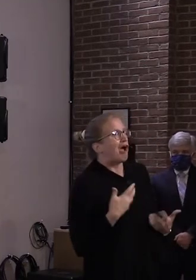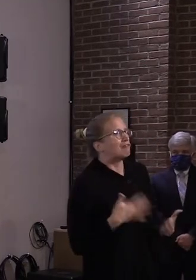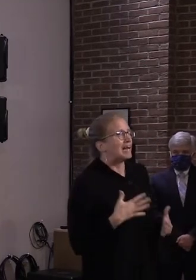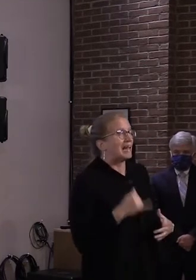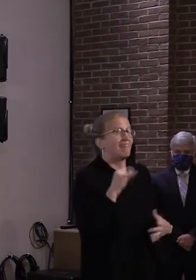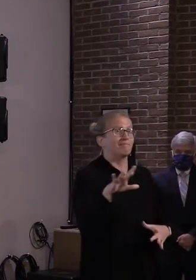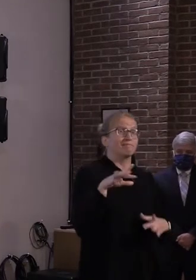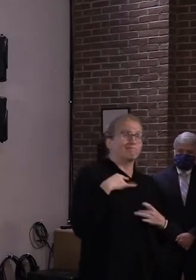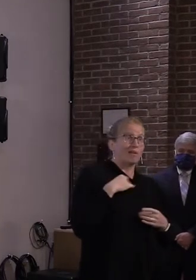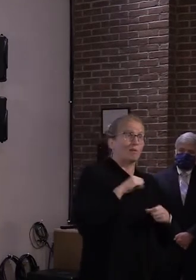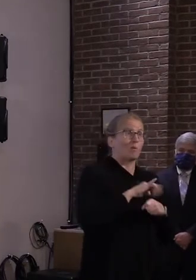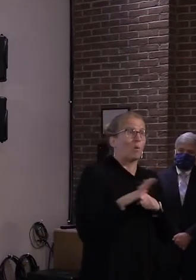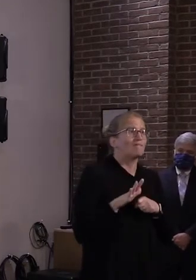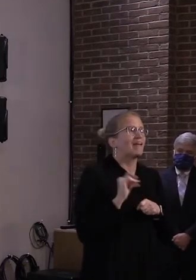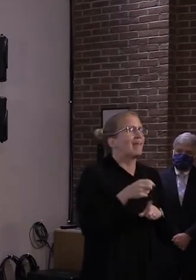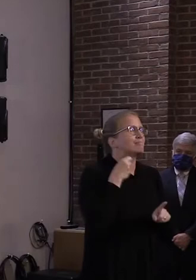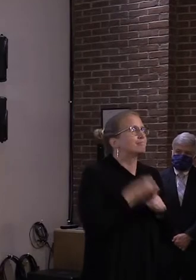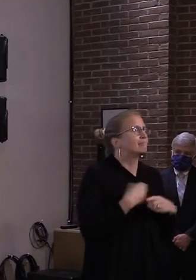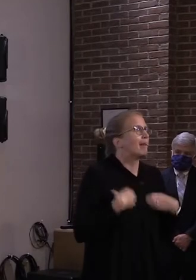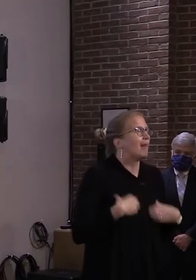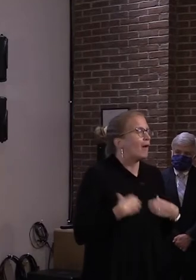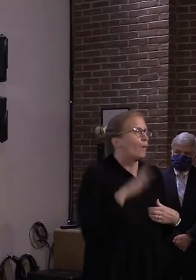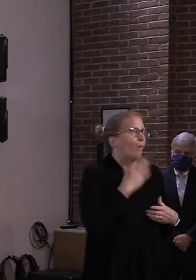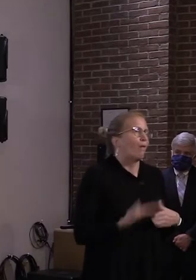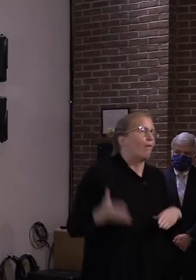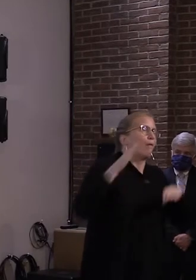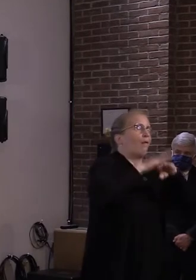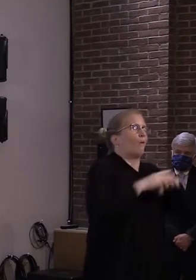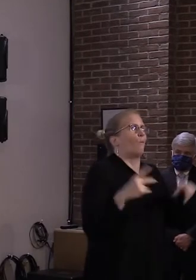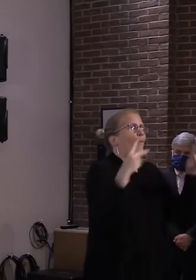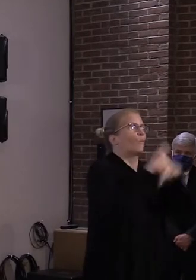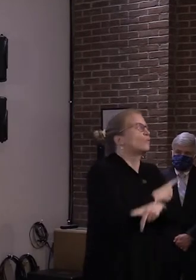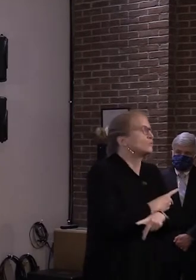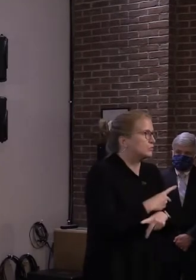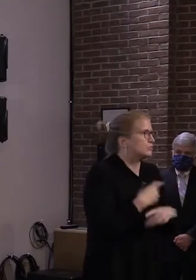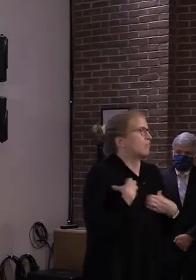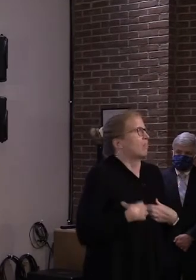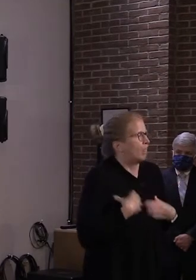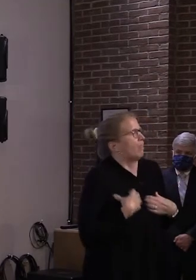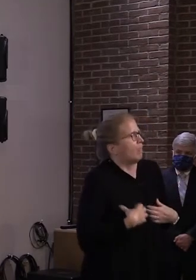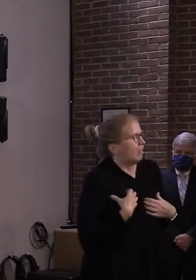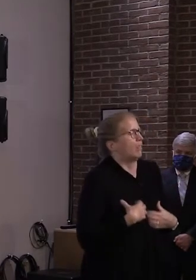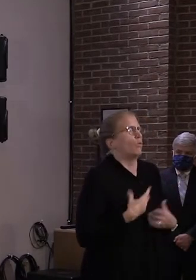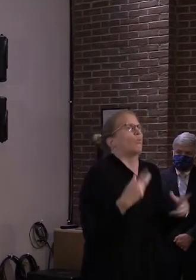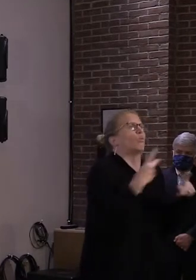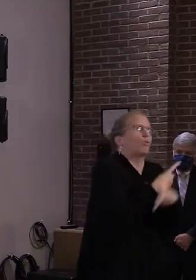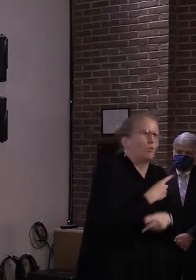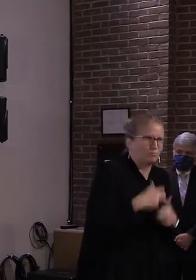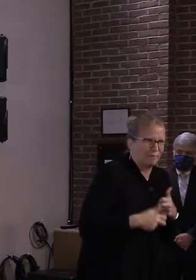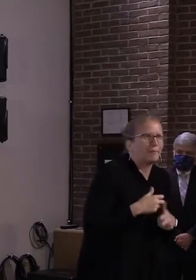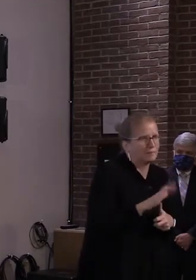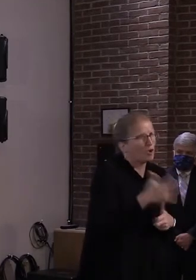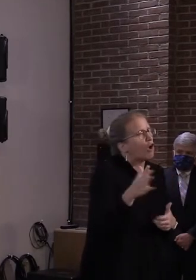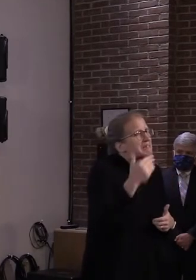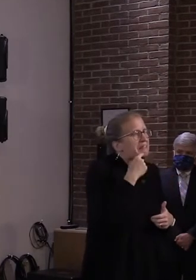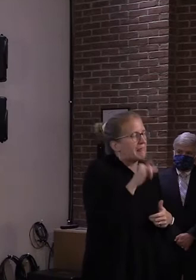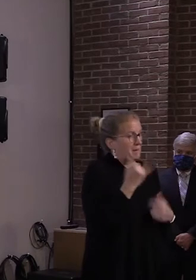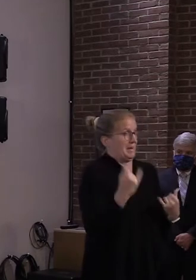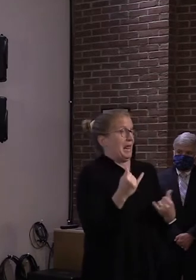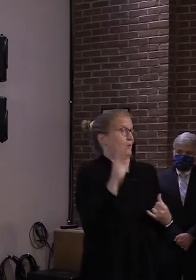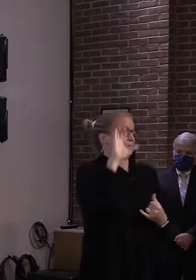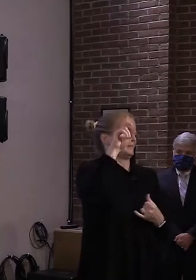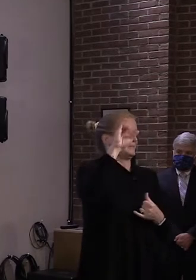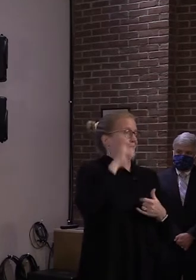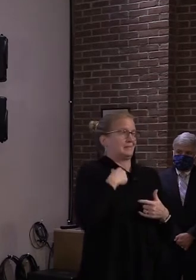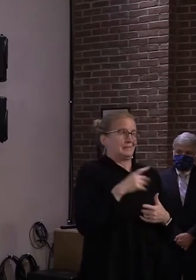COVID. So always worth thinking about that. And the final one, again, I'm only talking about it not